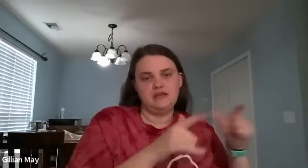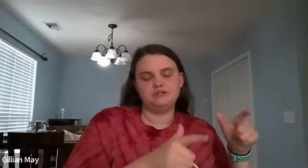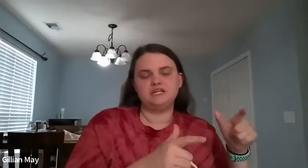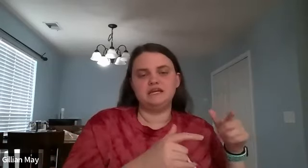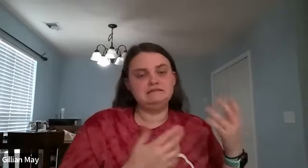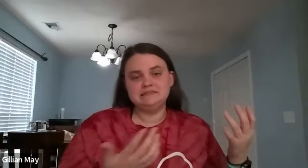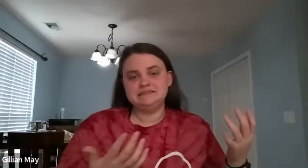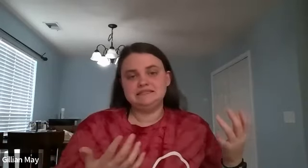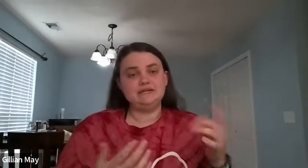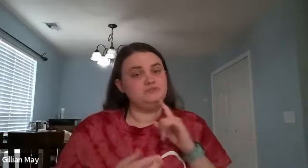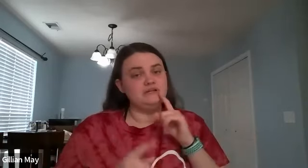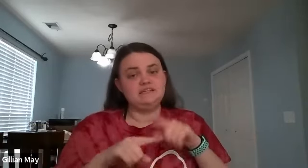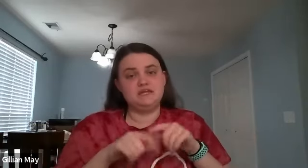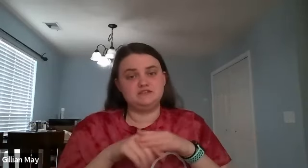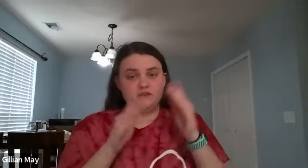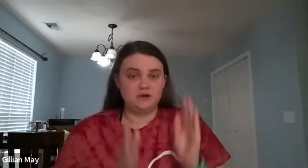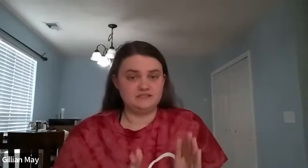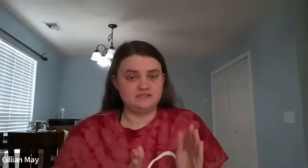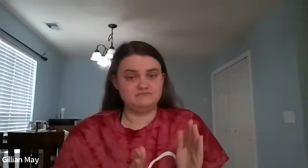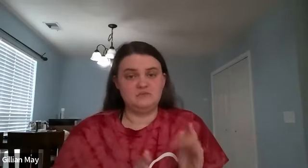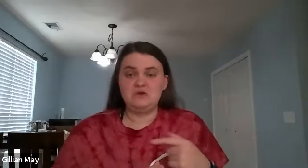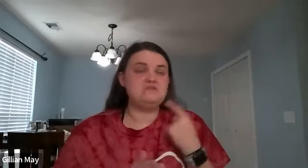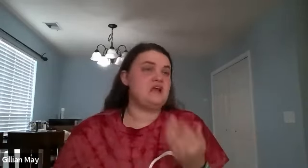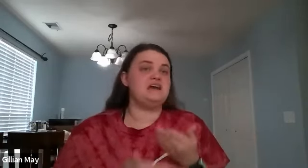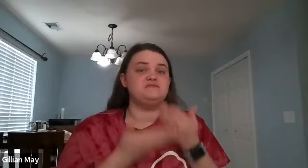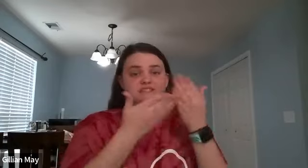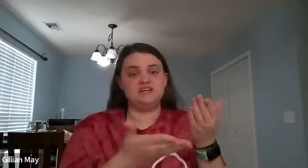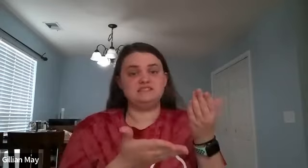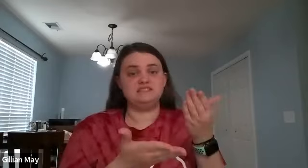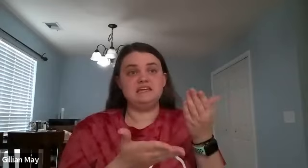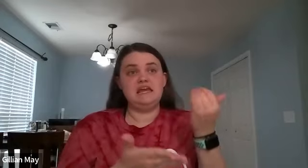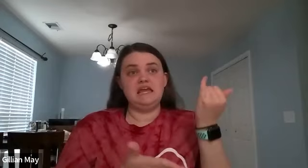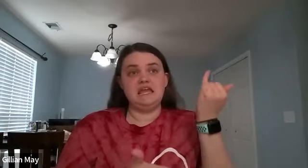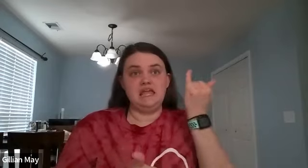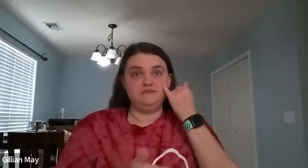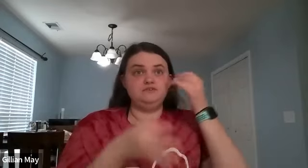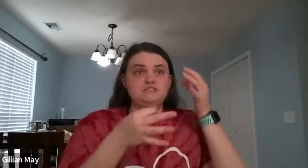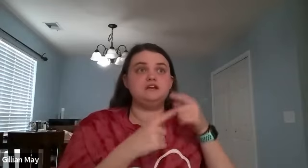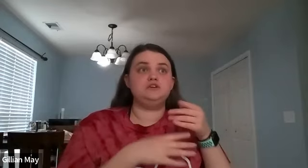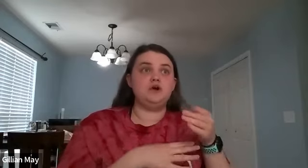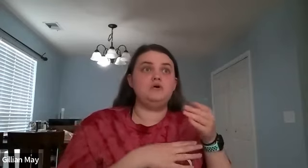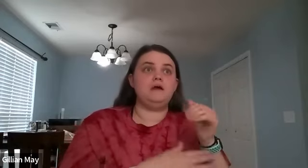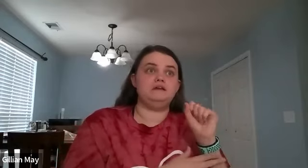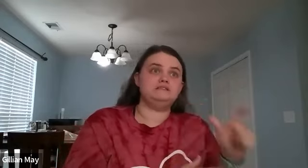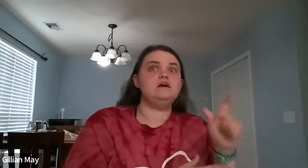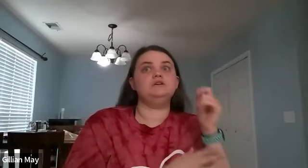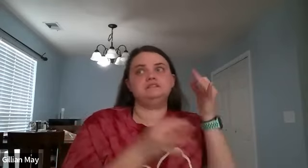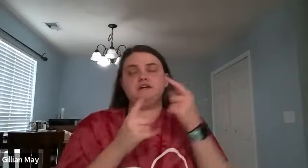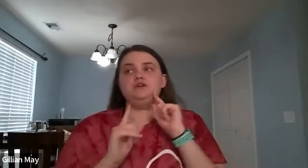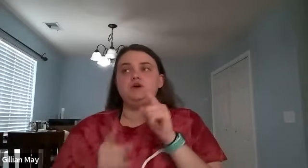language? And it really depends on the person. The only thing I ever suggest is if you decide to go ASL or decide to